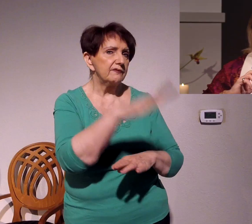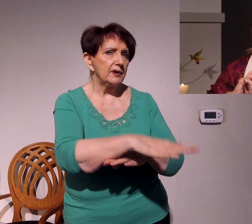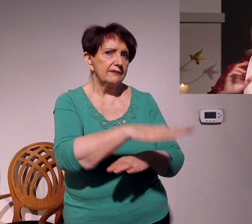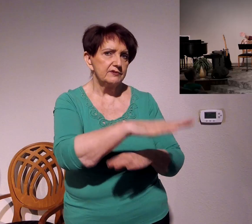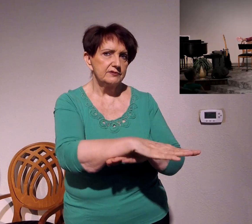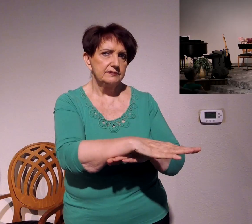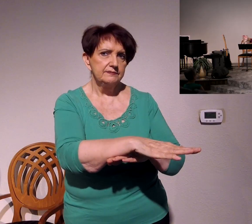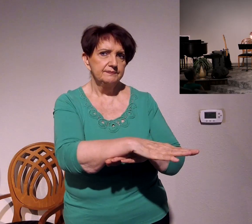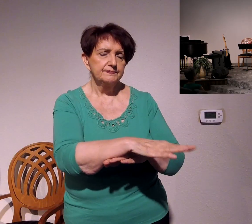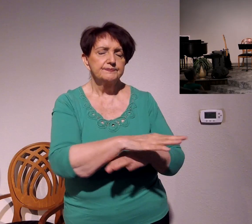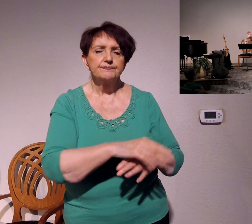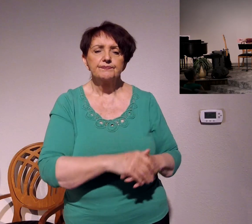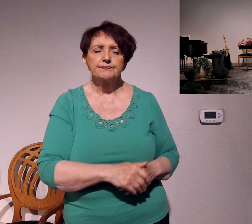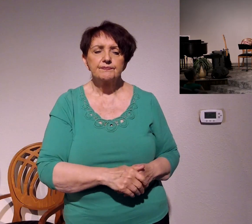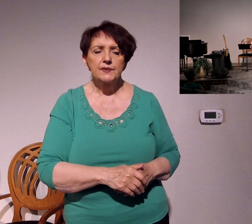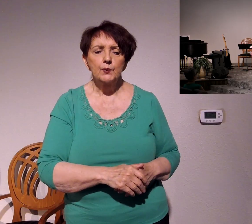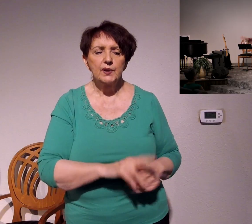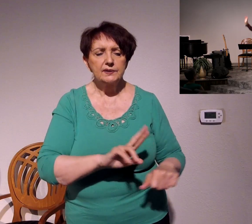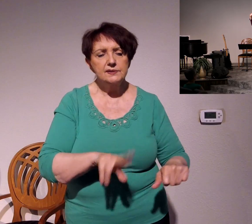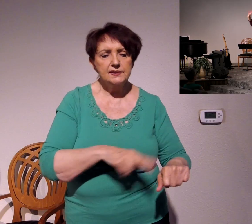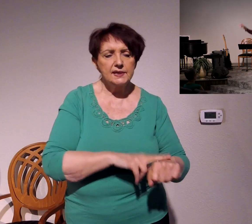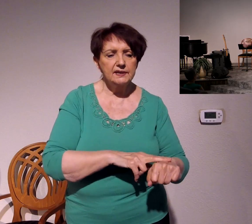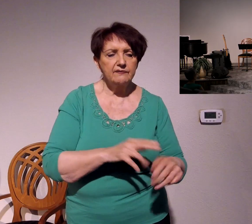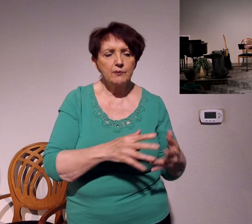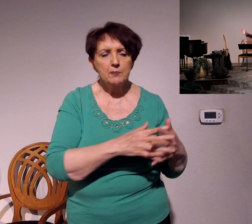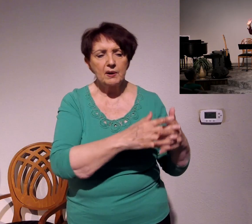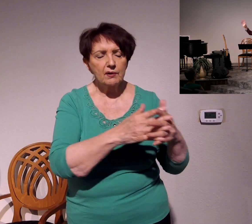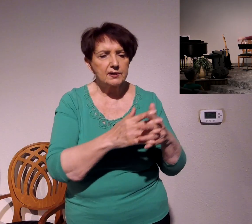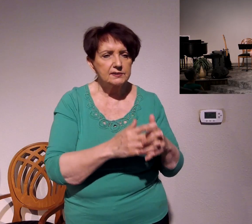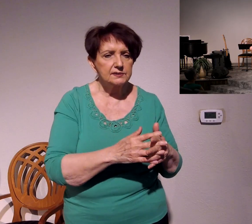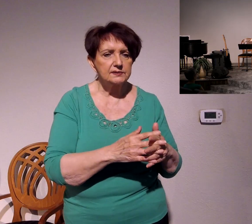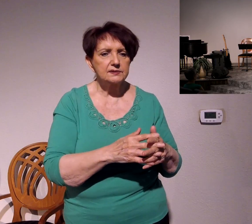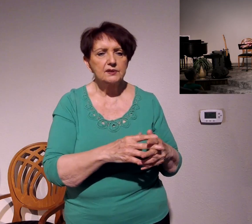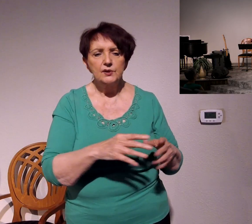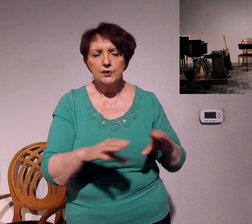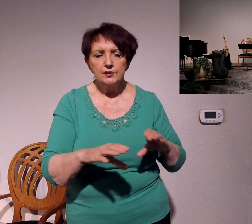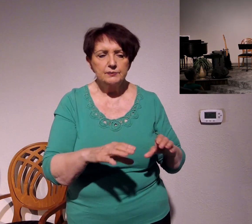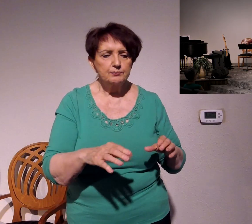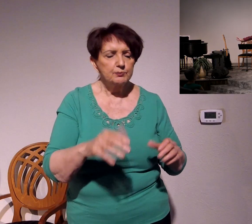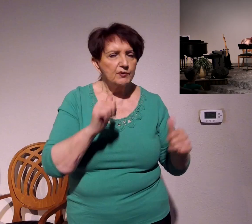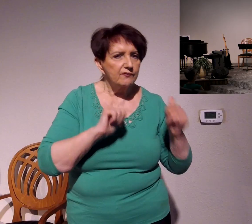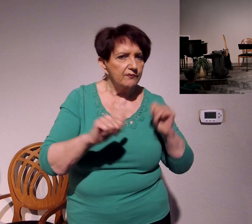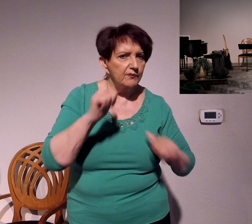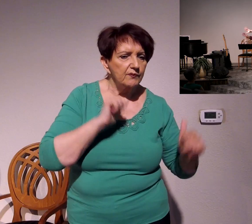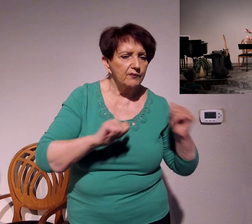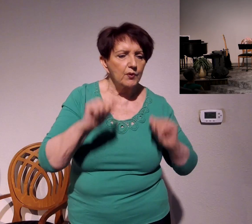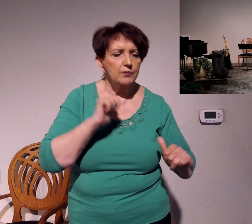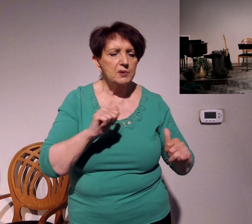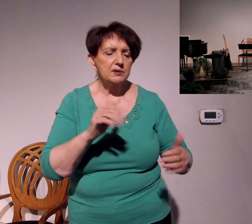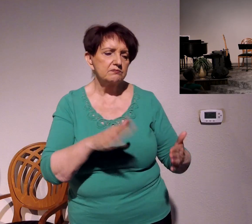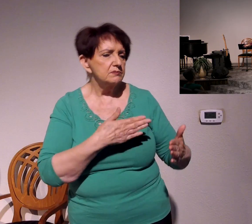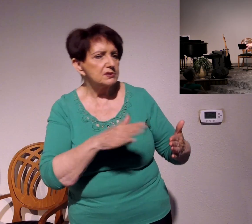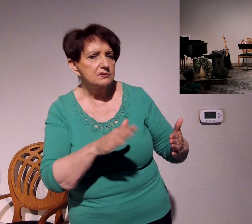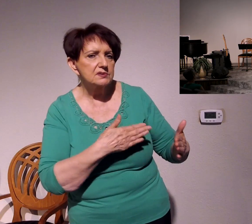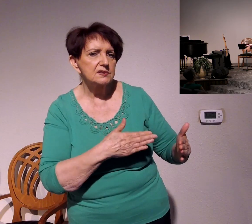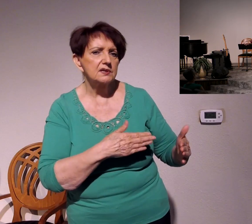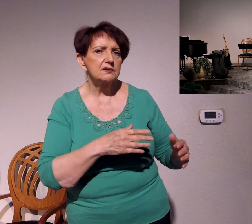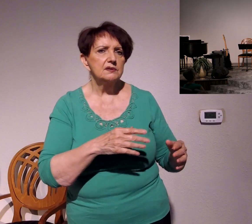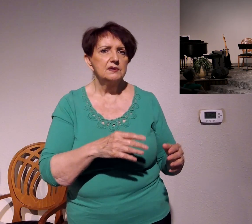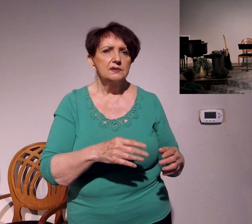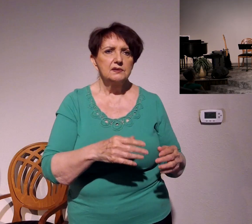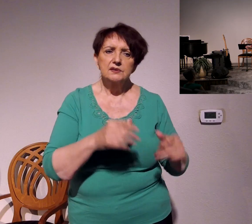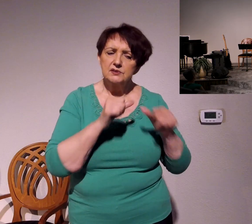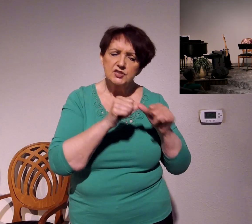had Native Americans doing all kinds of things and all kinds of music, and it lasted